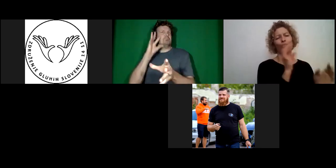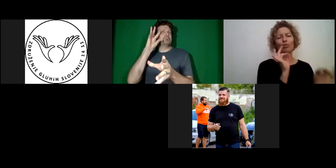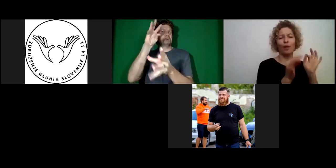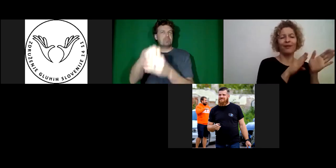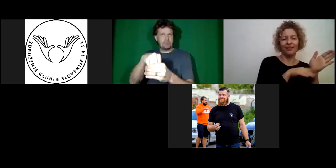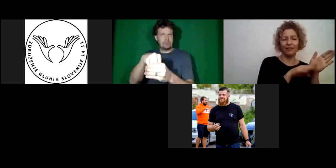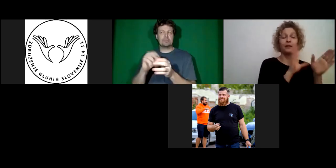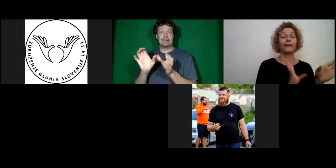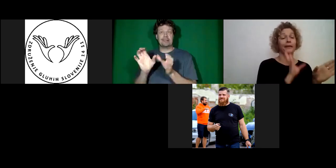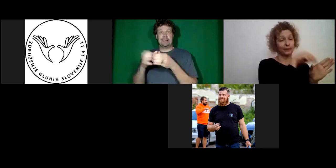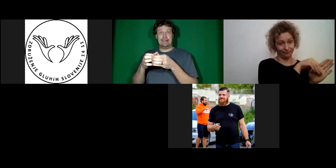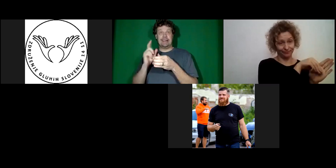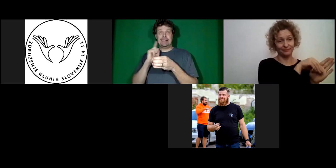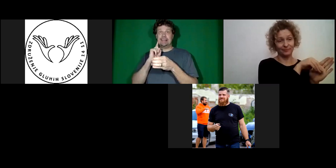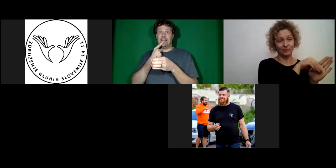competition.